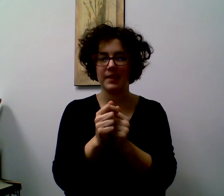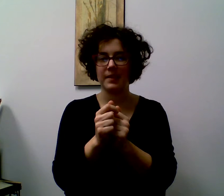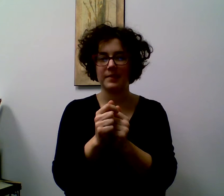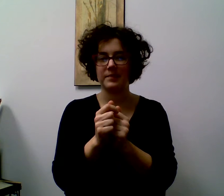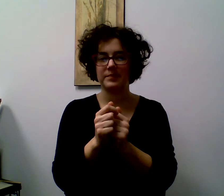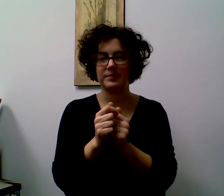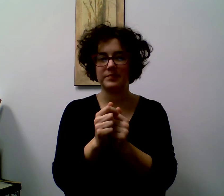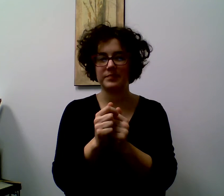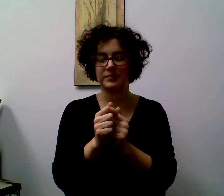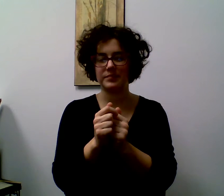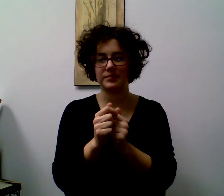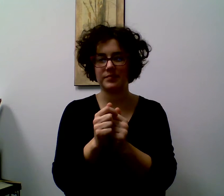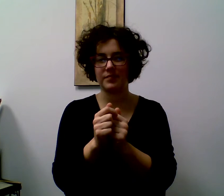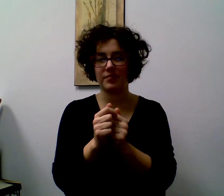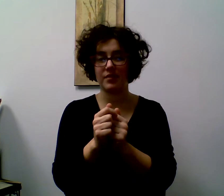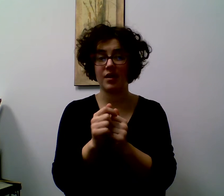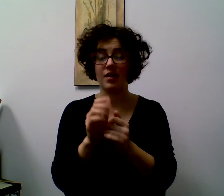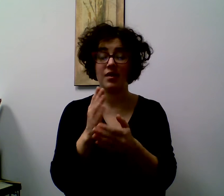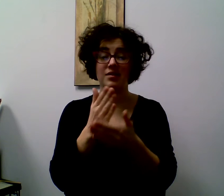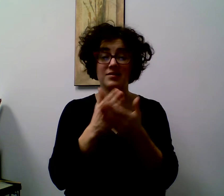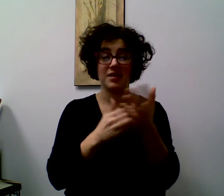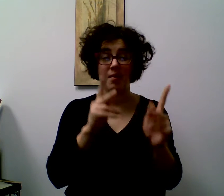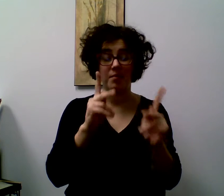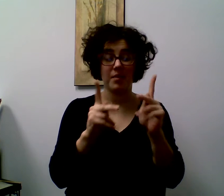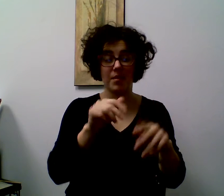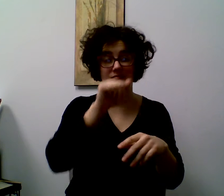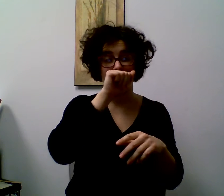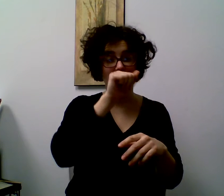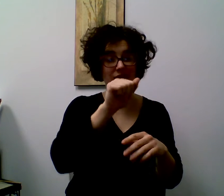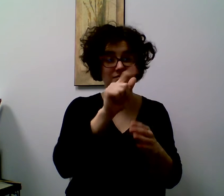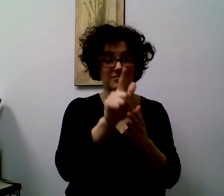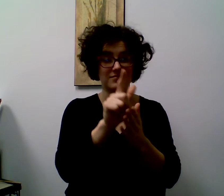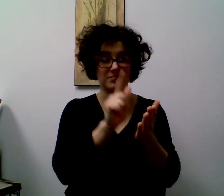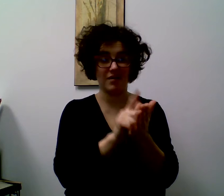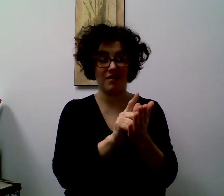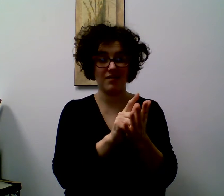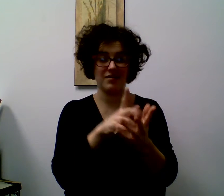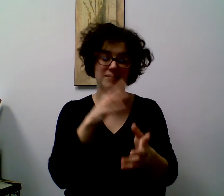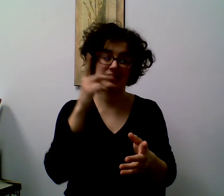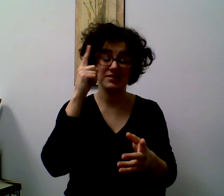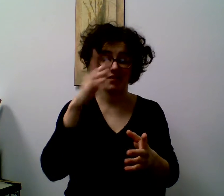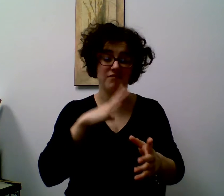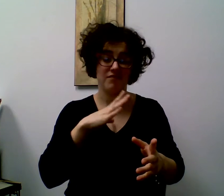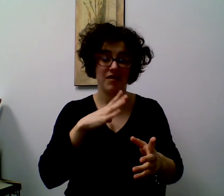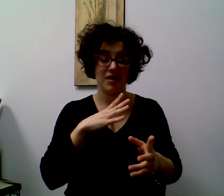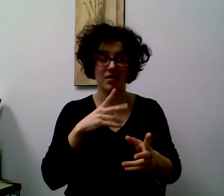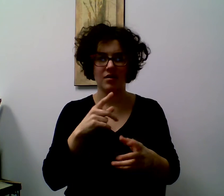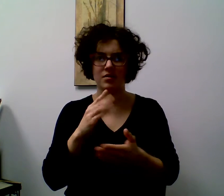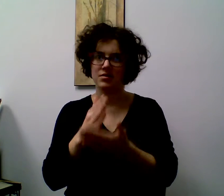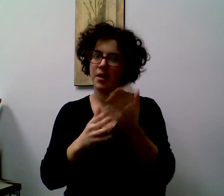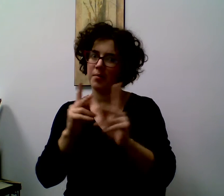as glory enough for one day. The New York Tribune reported, "The unanimous sentiment of the North is indignant